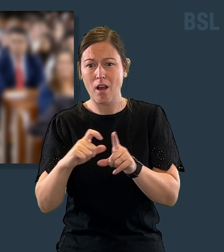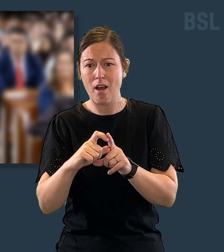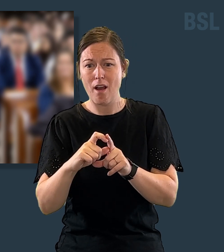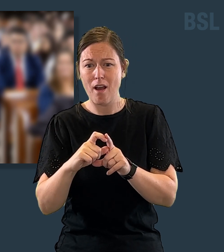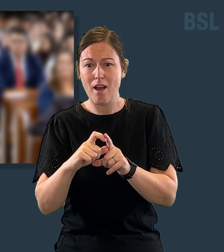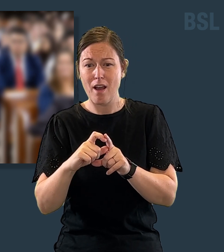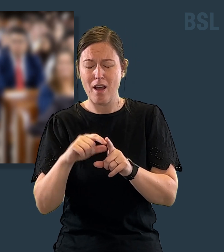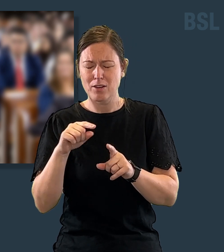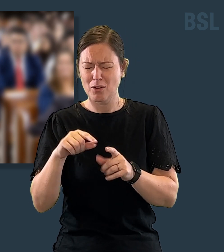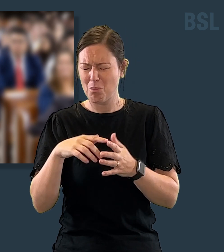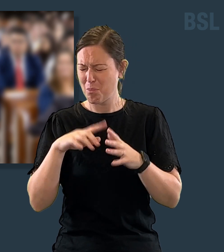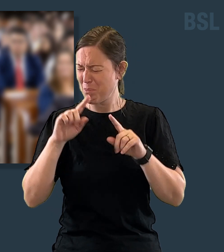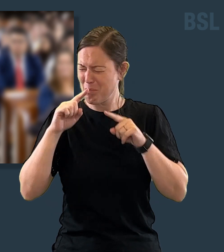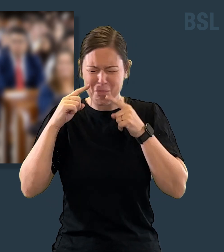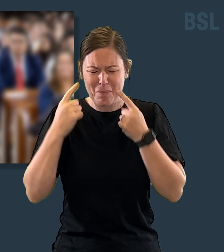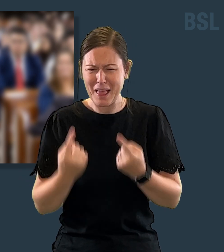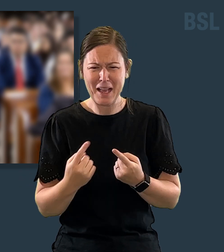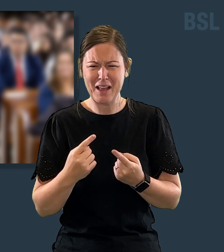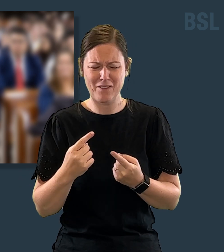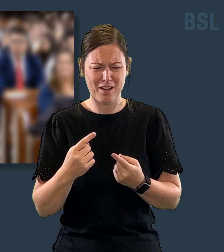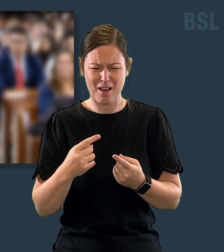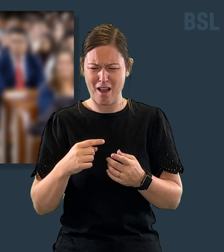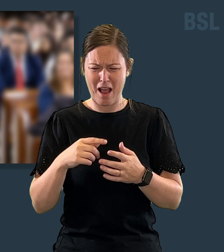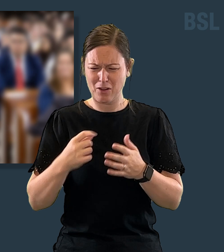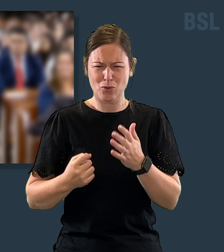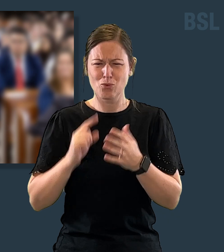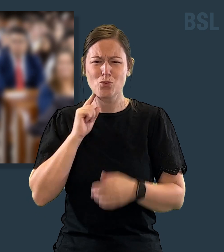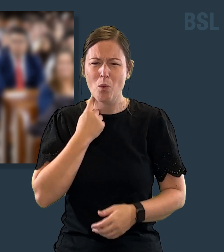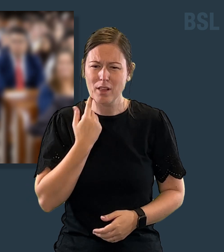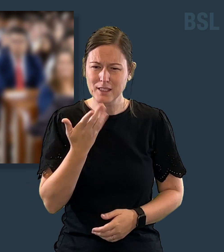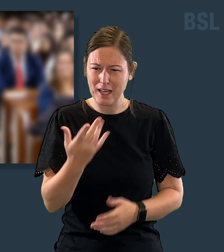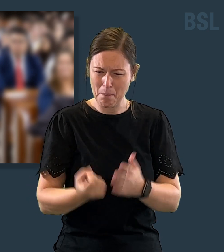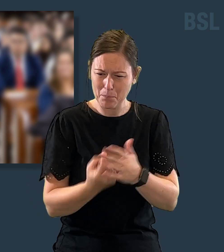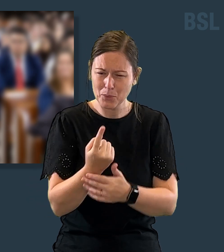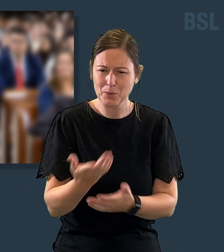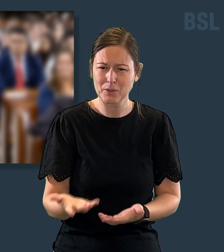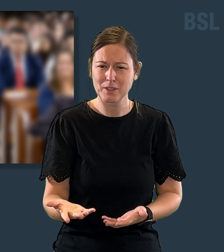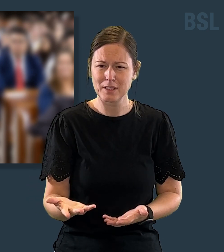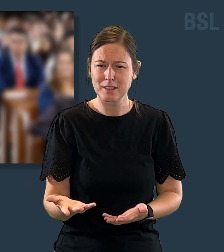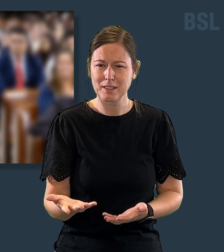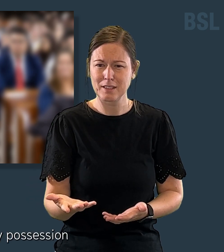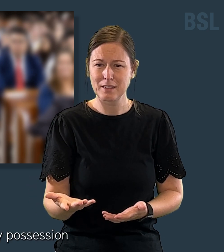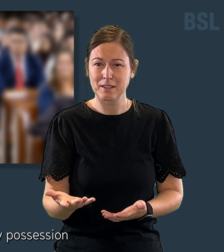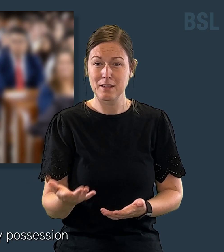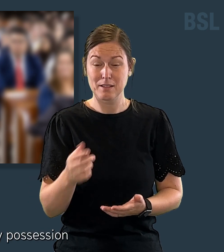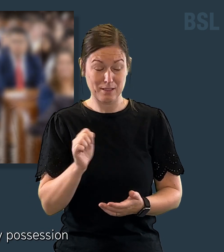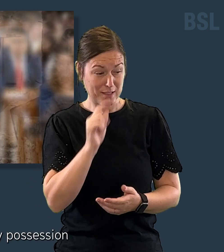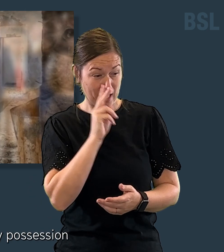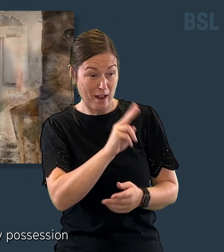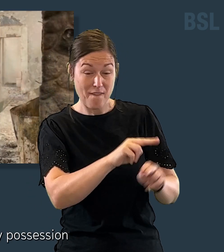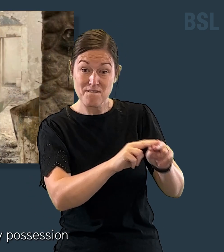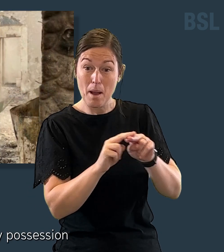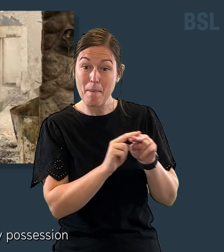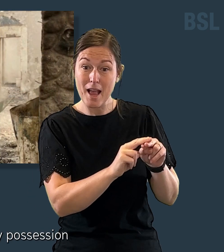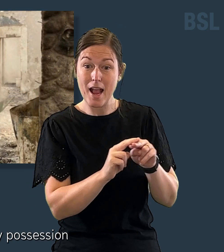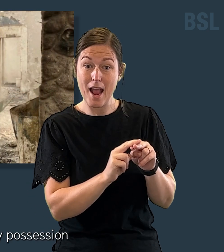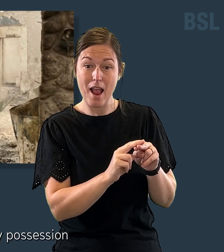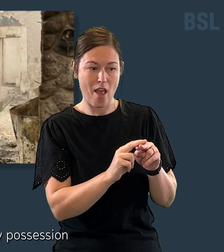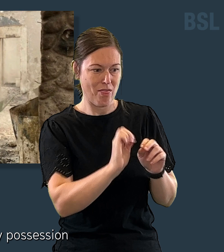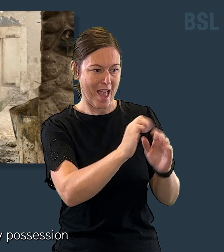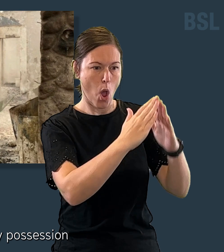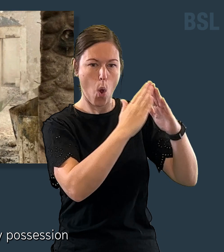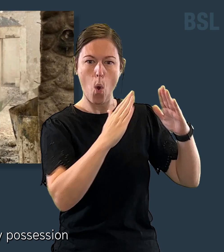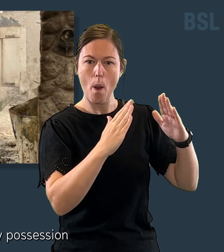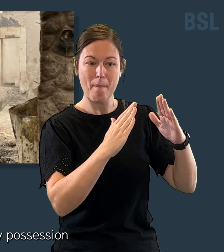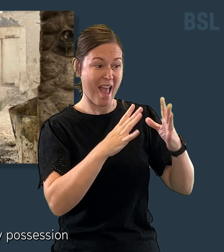strengthen his daughter after such an unexplainable act of cruelty. We have seen it in the families that